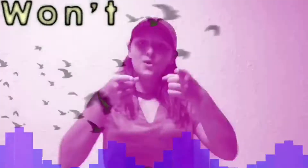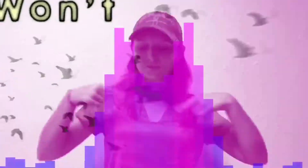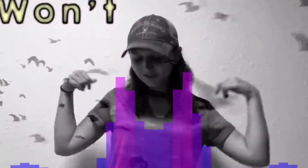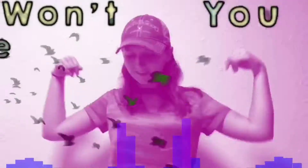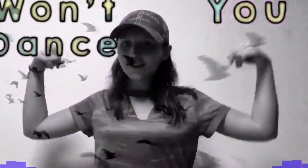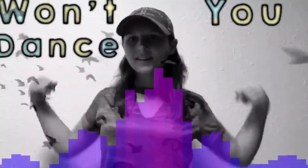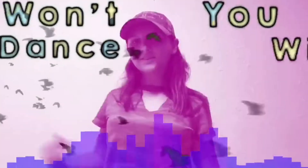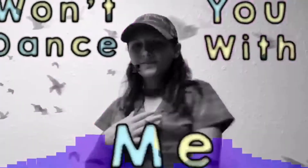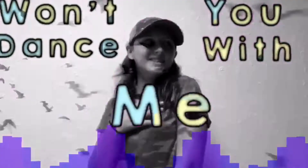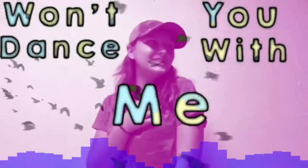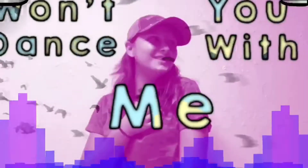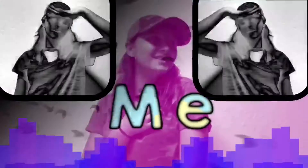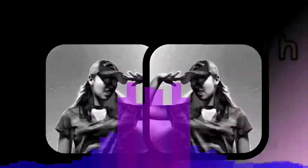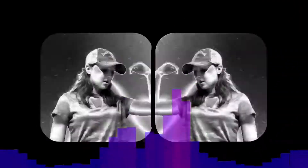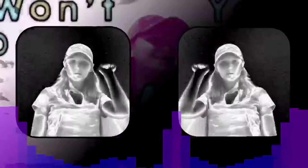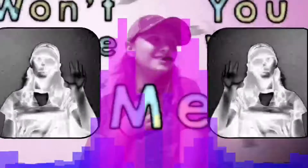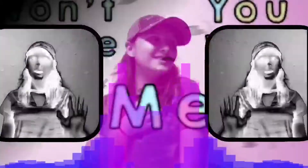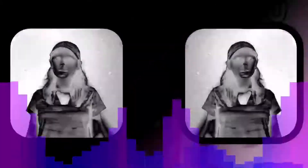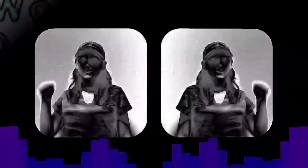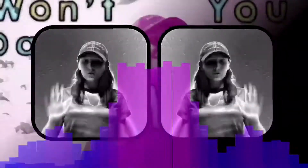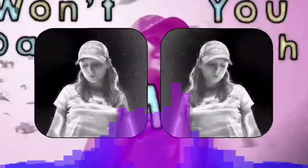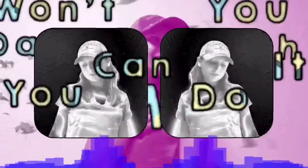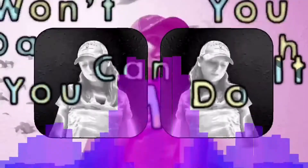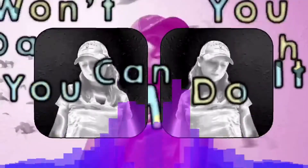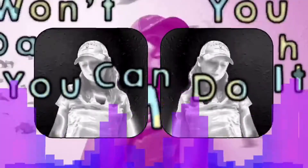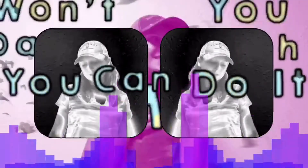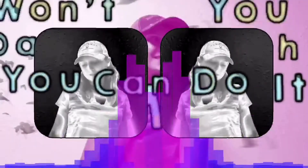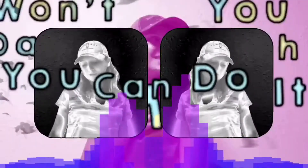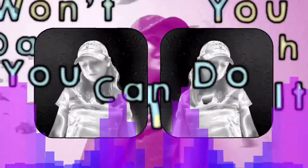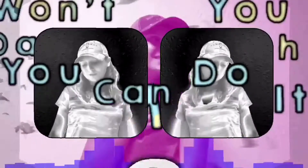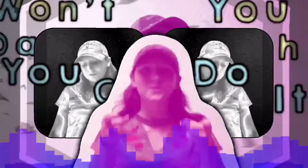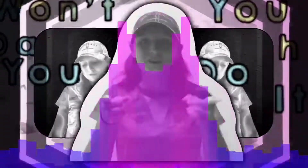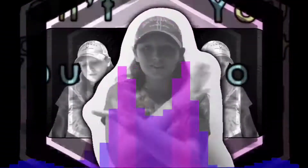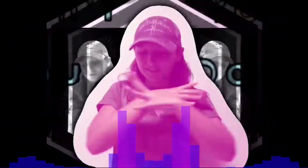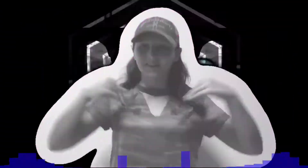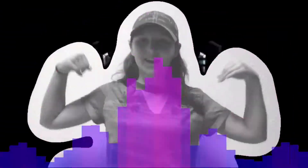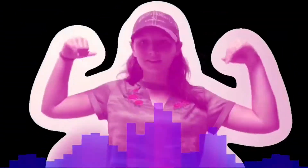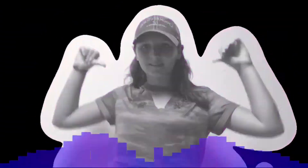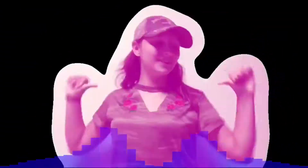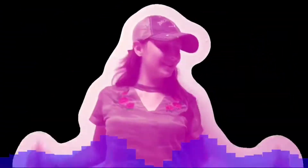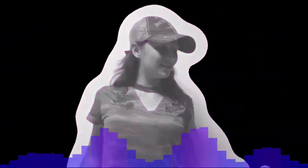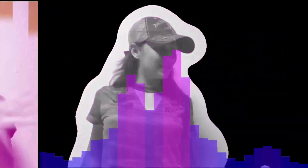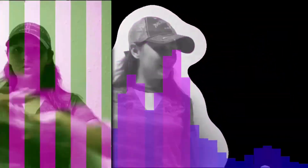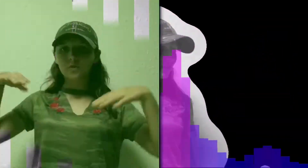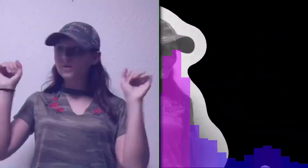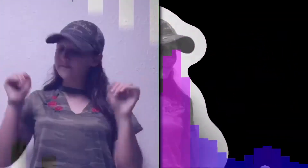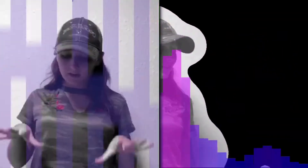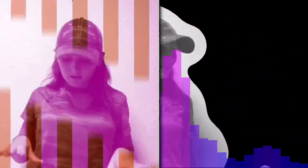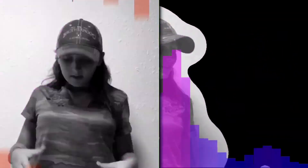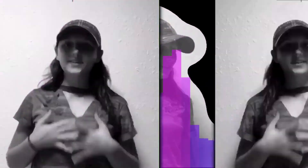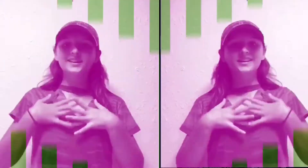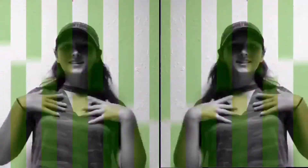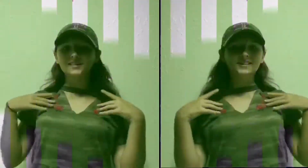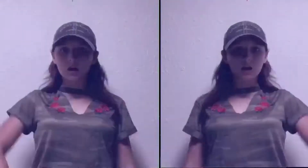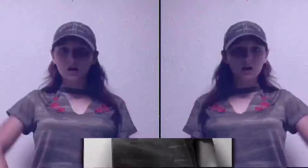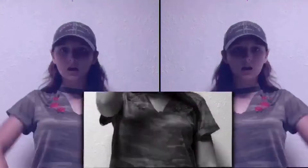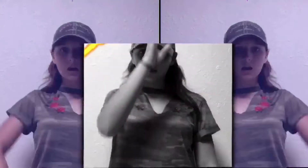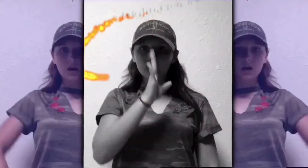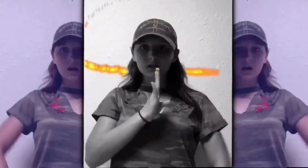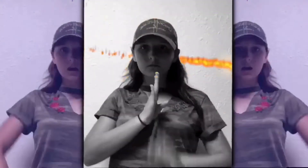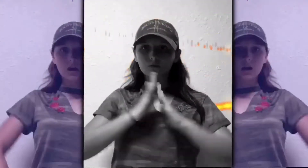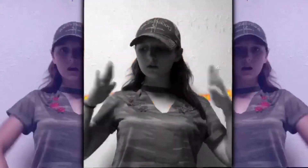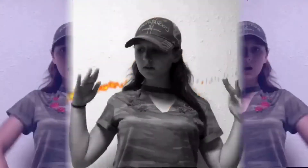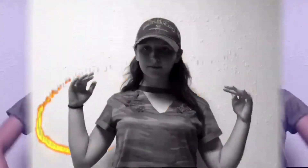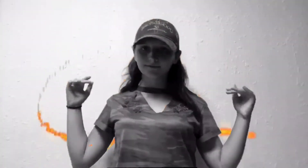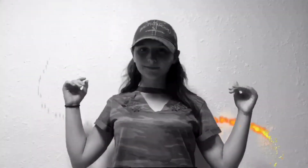into it, won't you dance with me? Find the pace of music, who can do it, won't you dance with me? Move your feet and feel it in